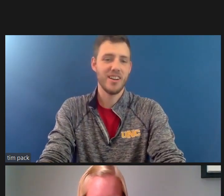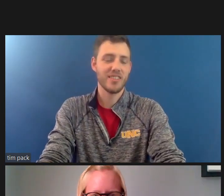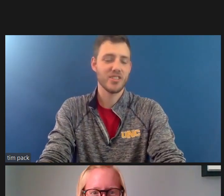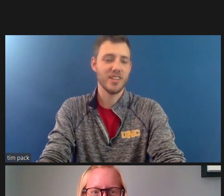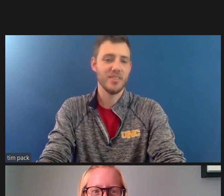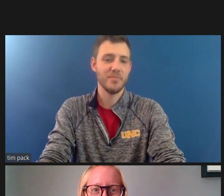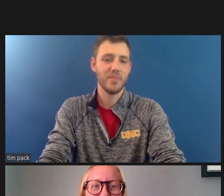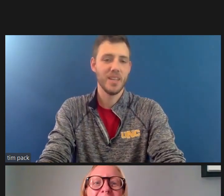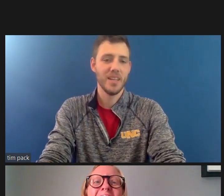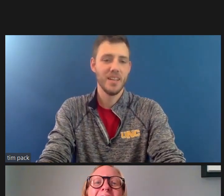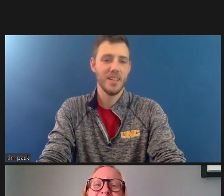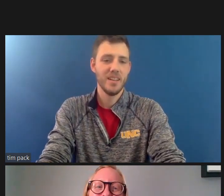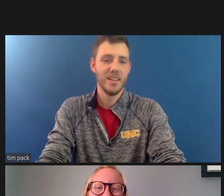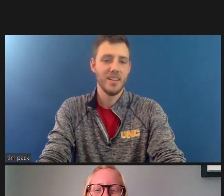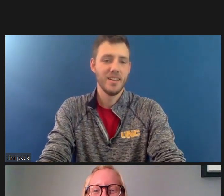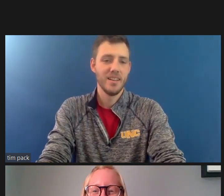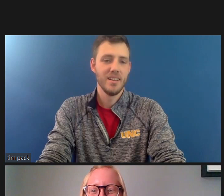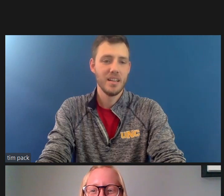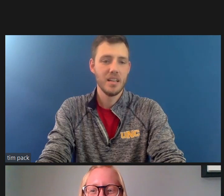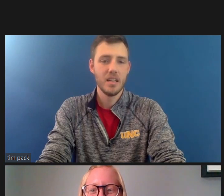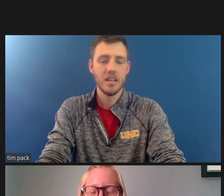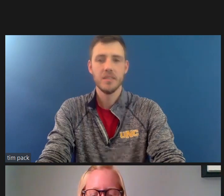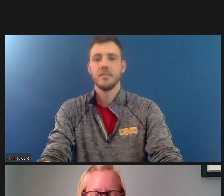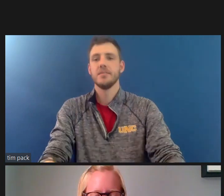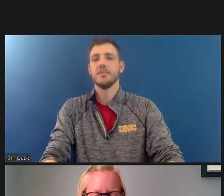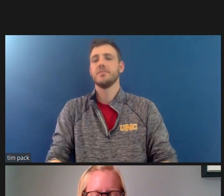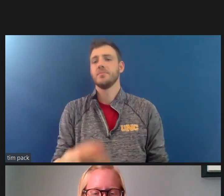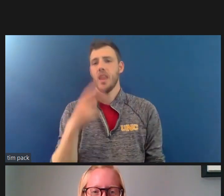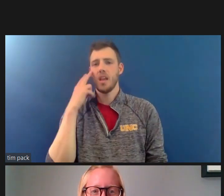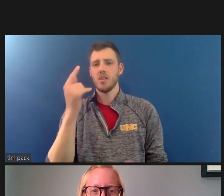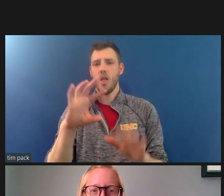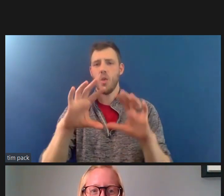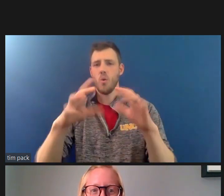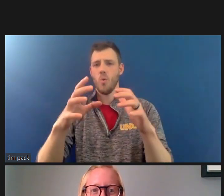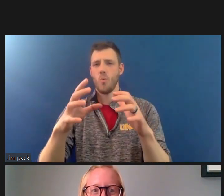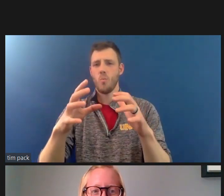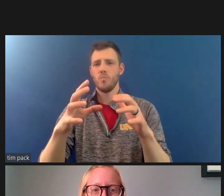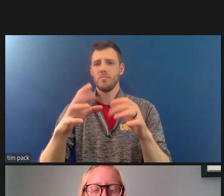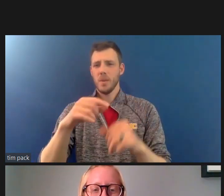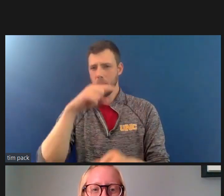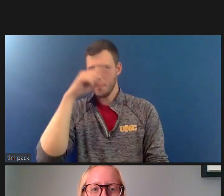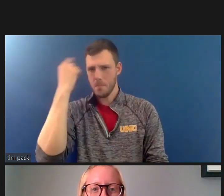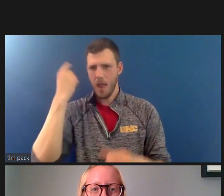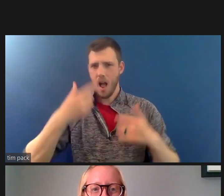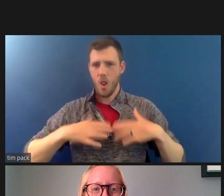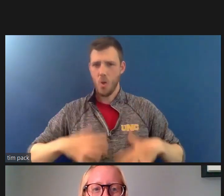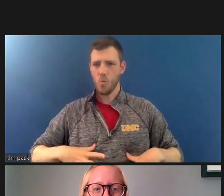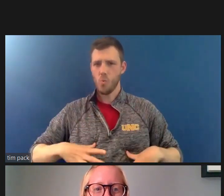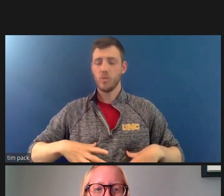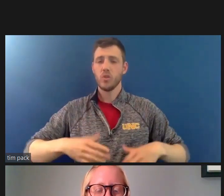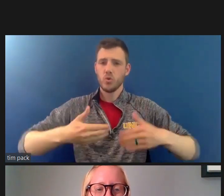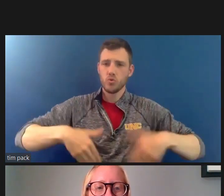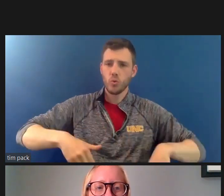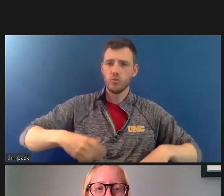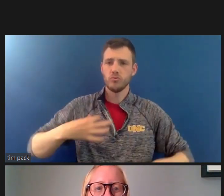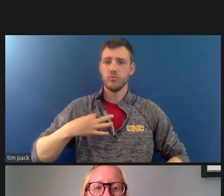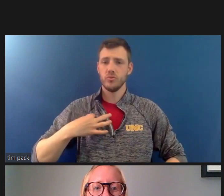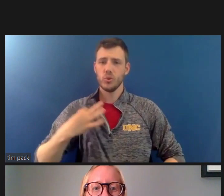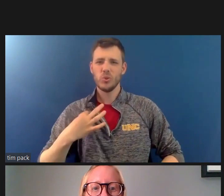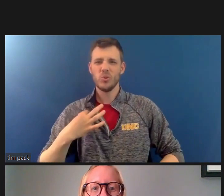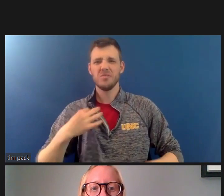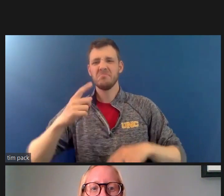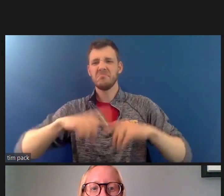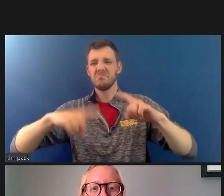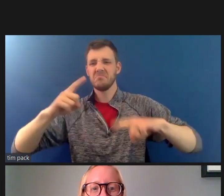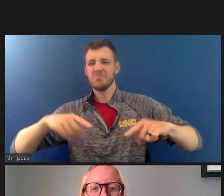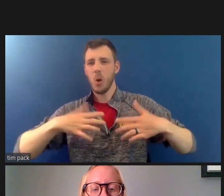Magic conch shell. Eccentric clothing. Shorts, shirts, and different garments they carried in their hands,